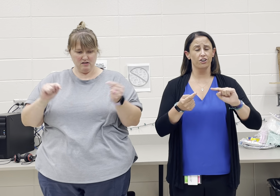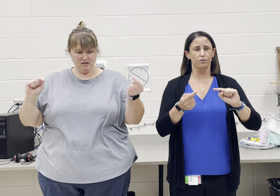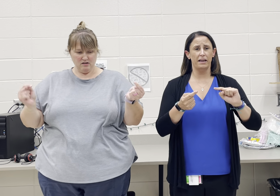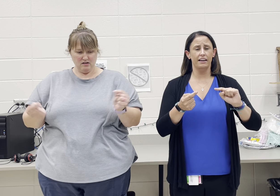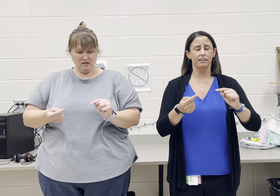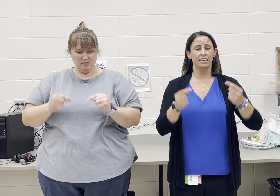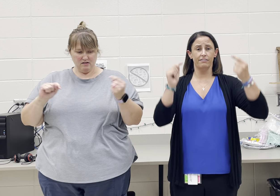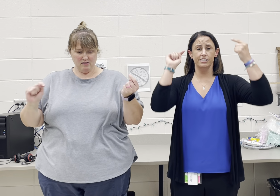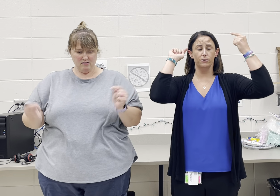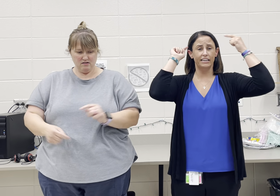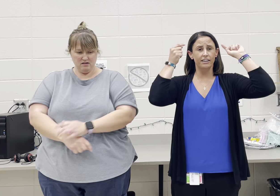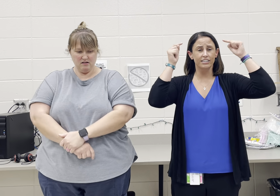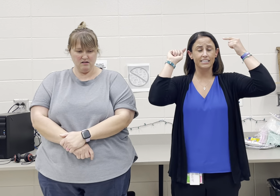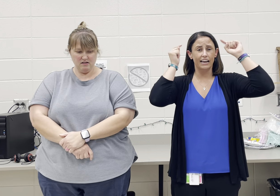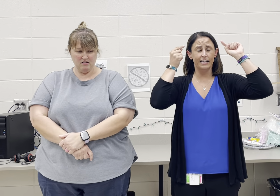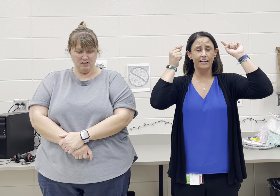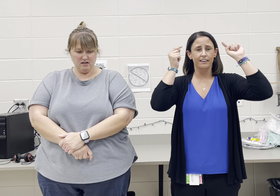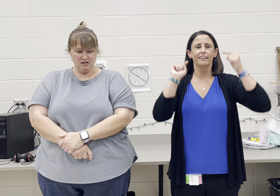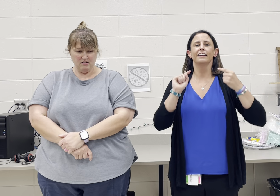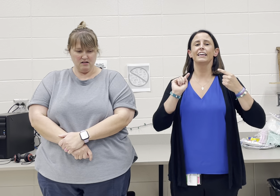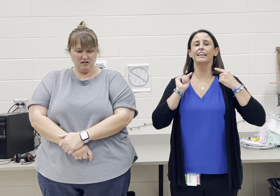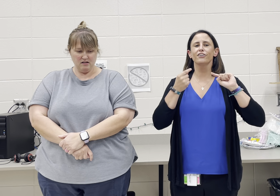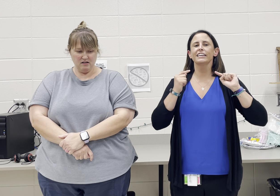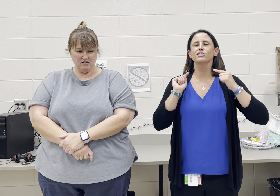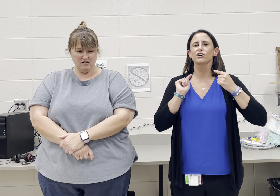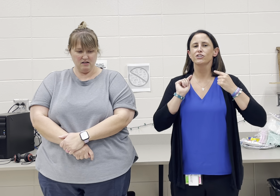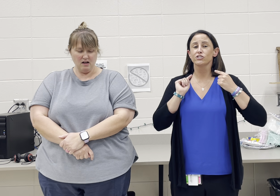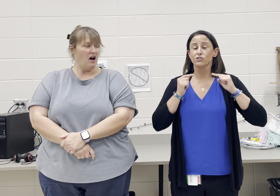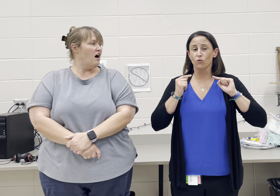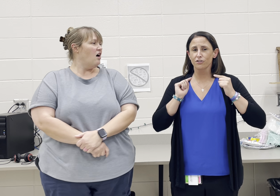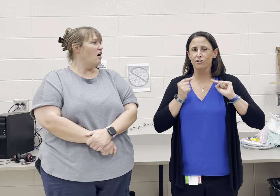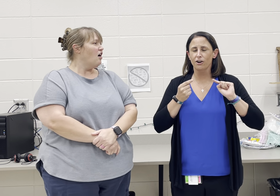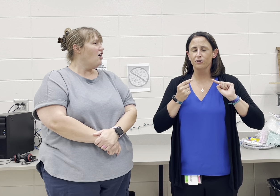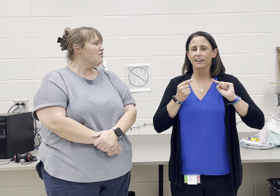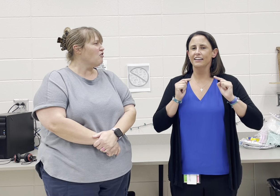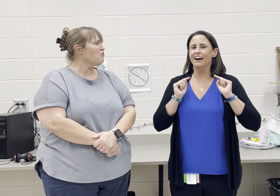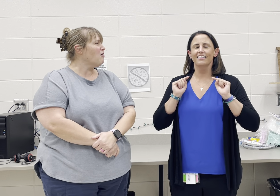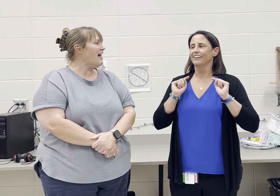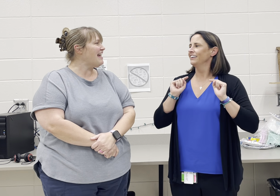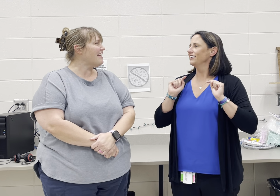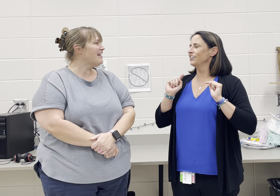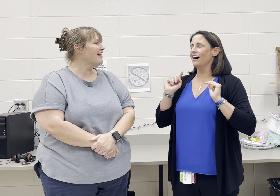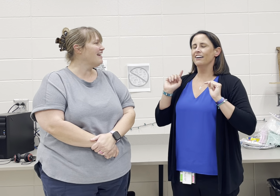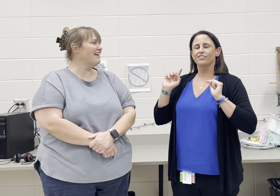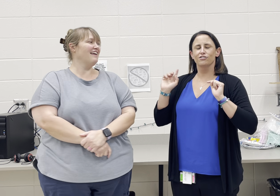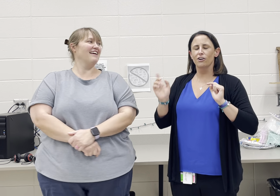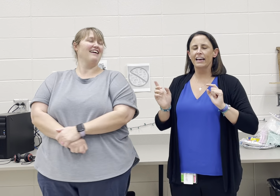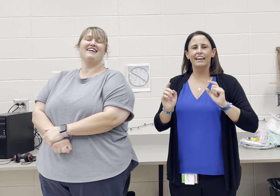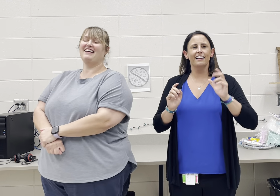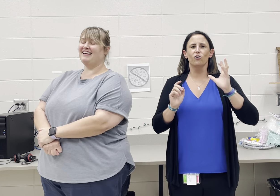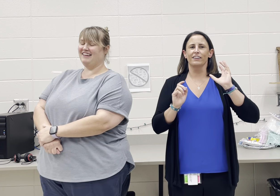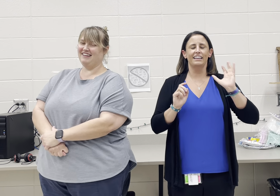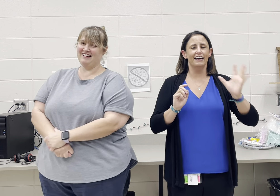or pain. If I do it here, it's headache. Here, it's sore throat. No not, throat ache? Not throat ache or neck